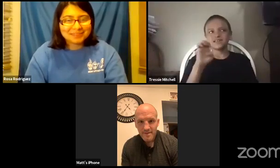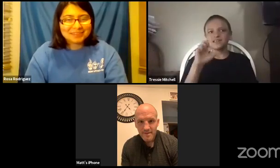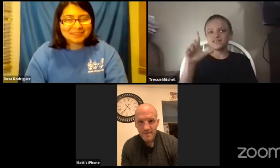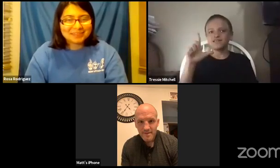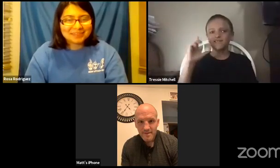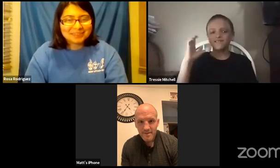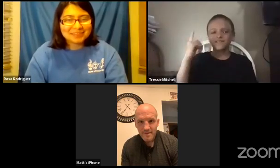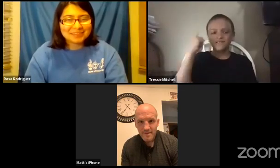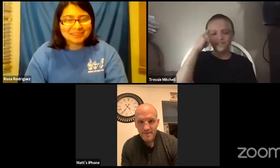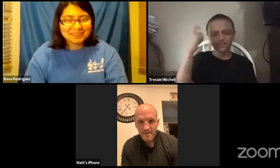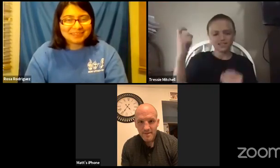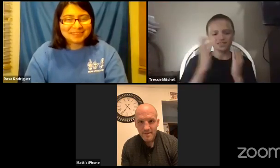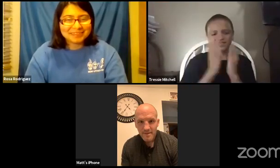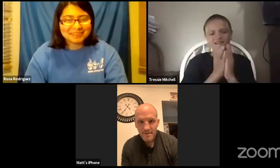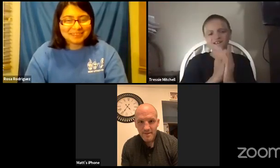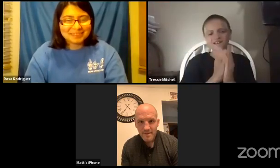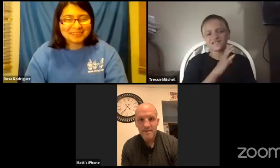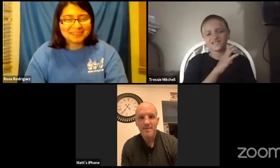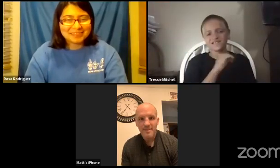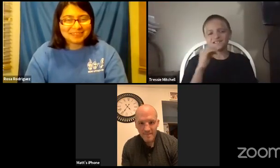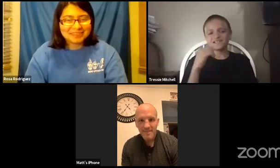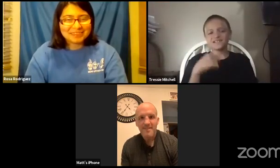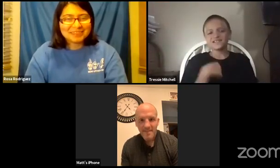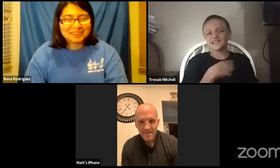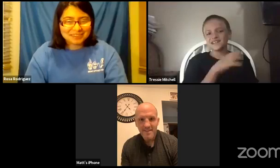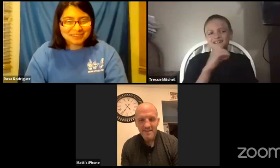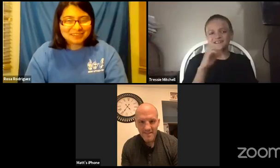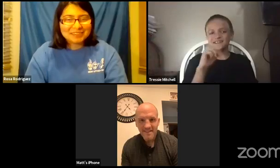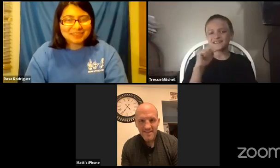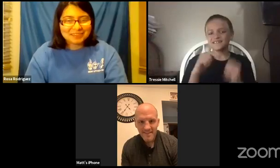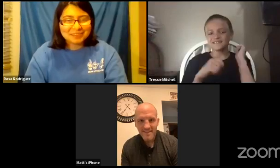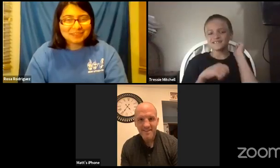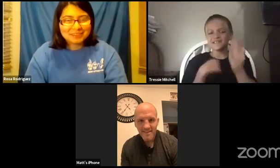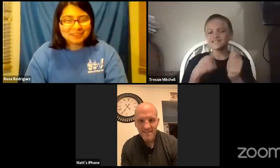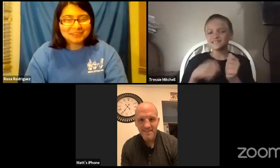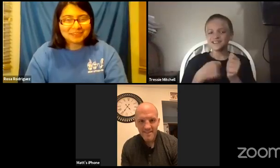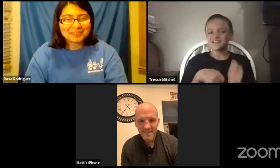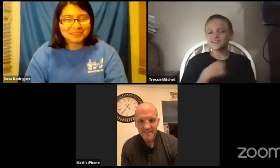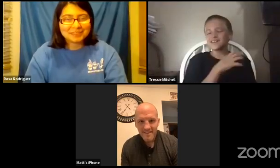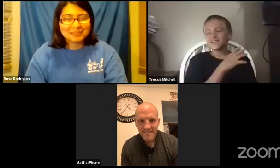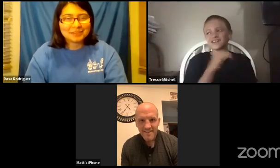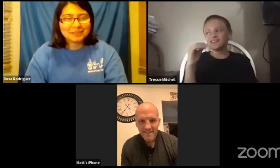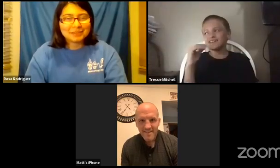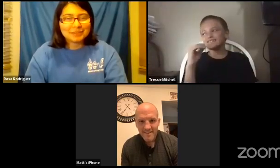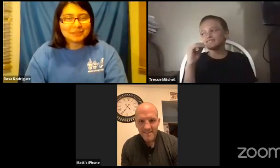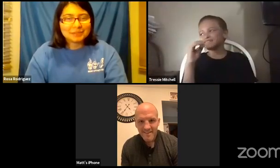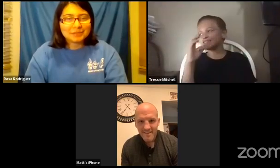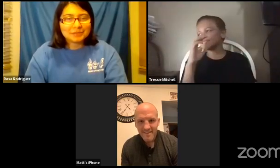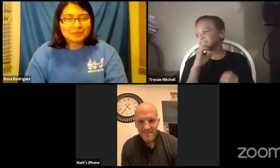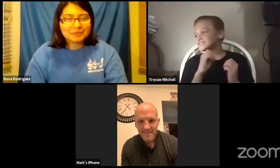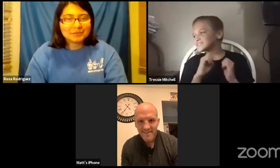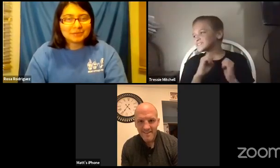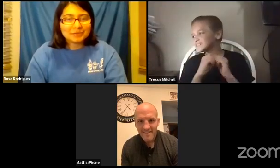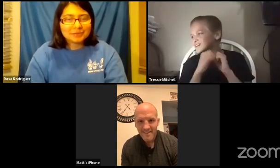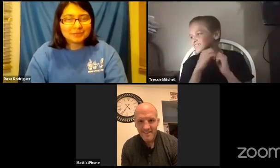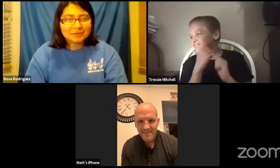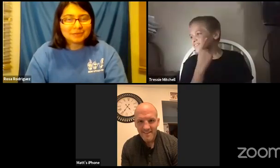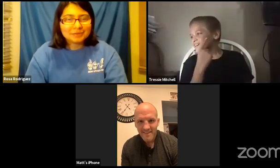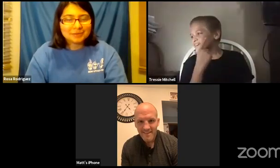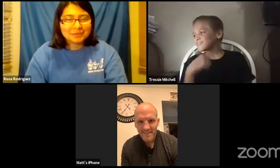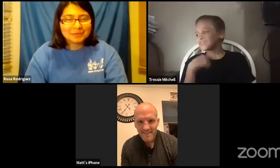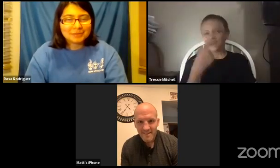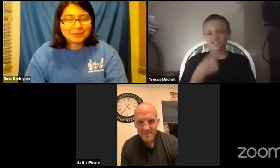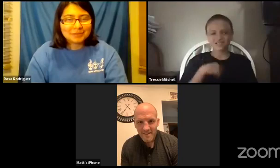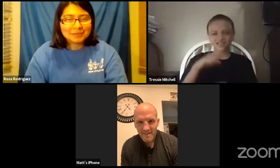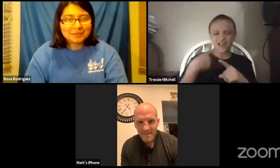I first met Matt through real dreams. We went out on a fishing boat, spent the